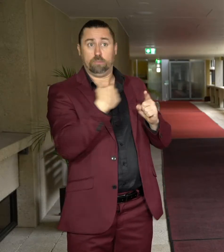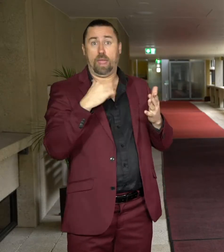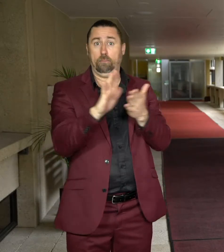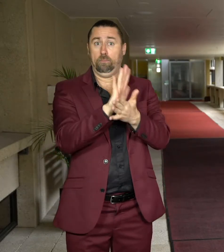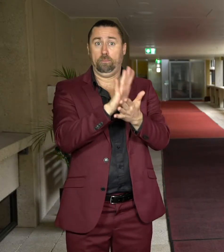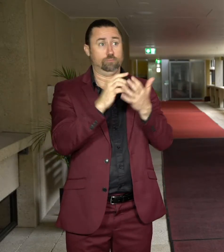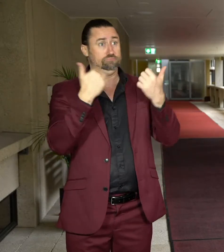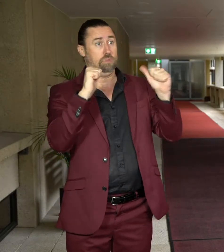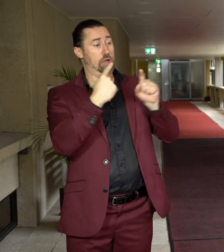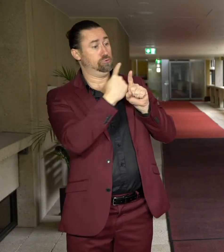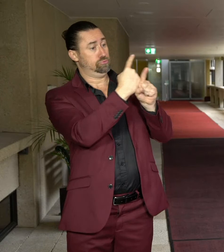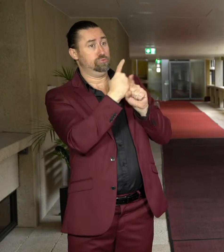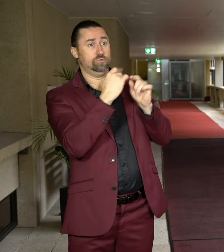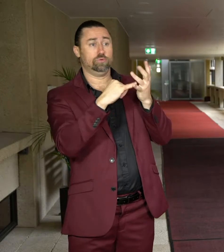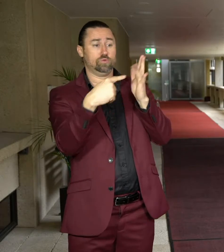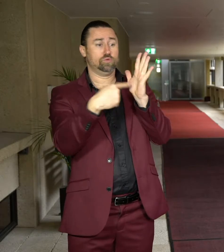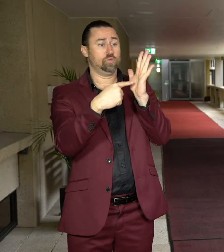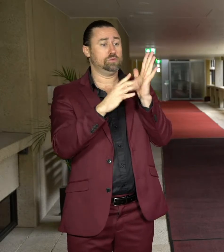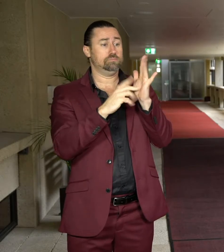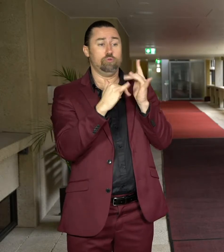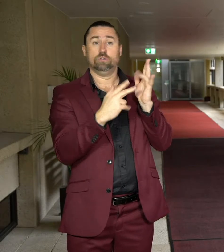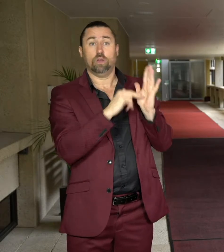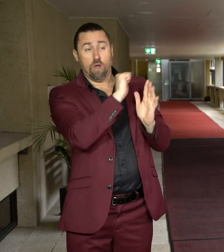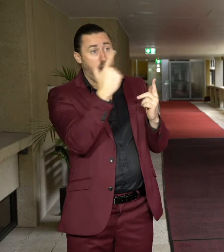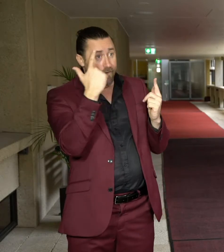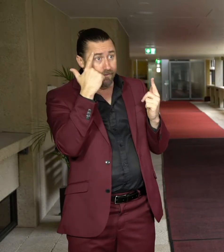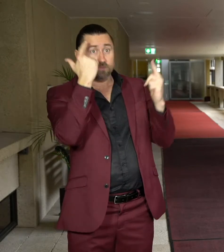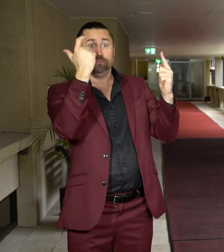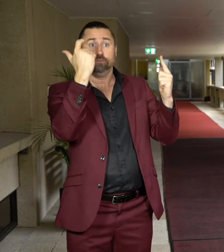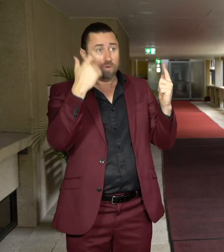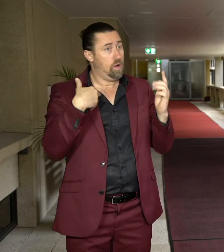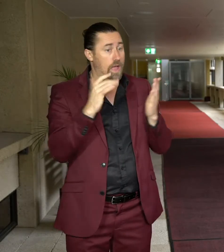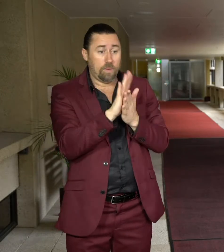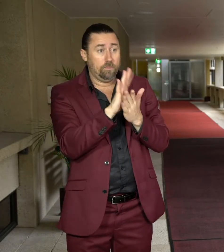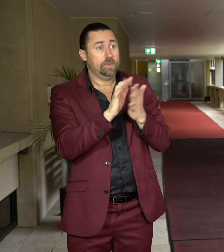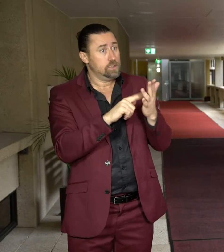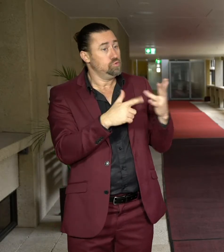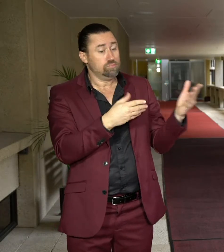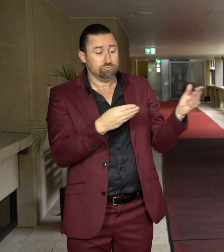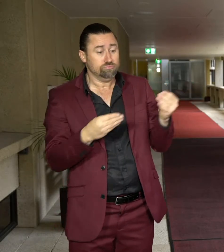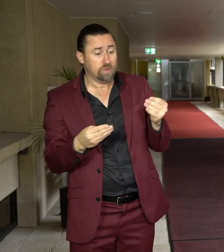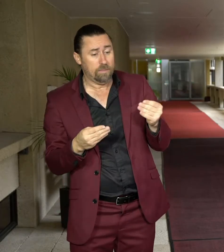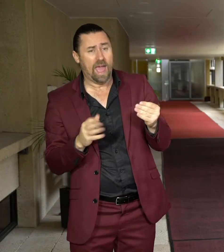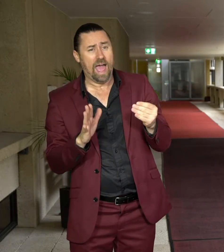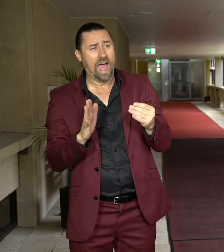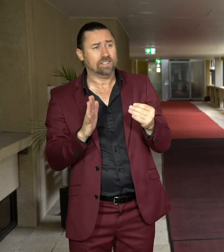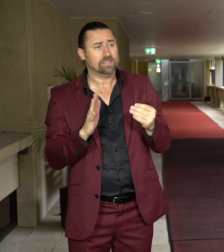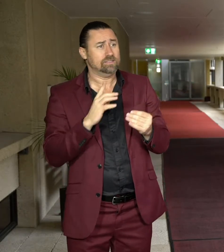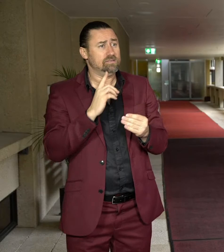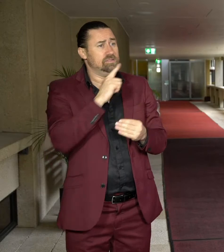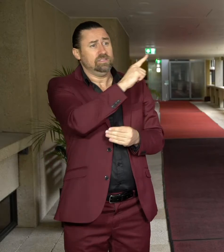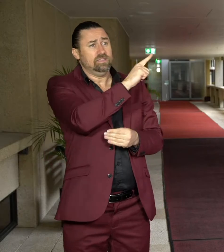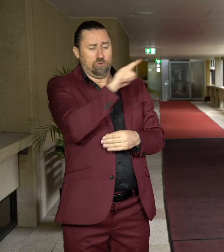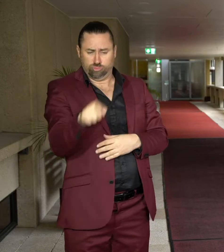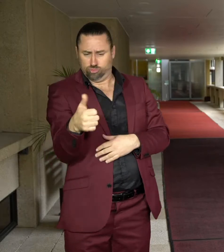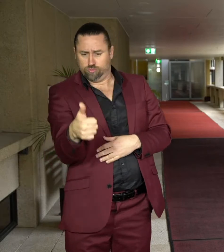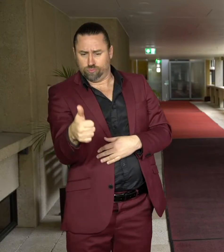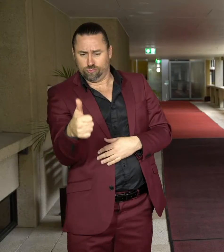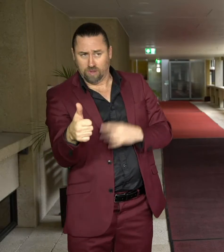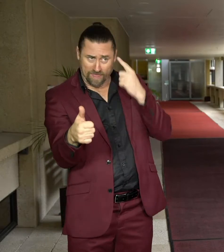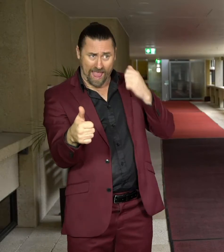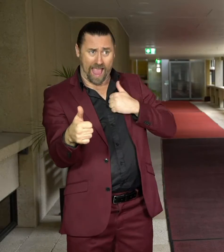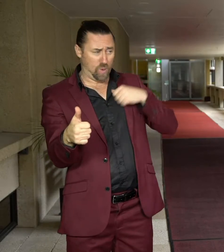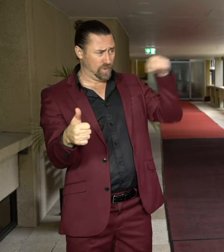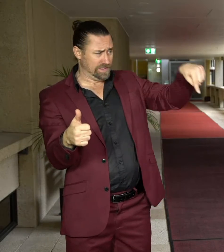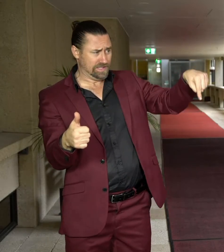work on Scott Morrison's proposal. We would, though, urge him to continue to consider our proposal because we can get that built much,